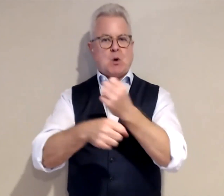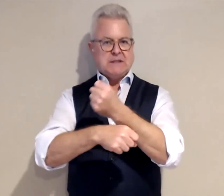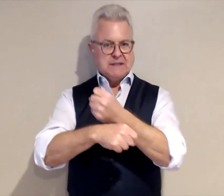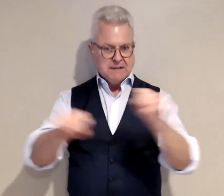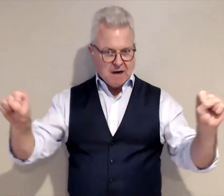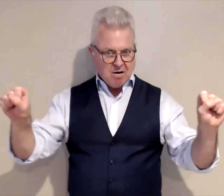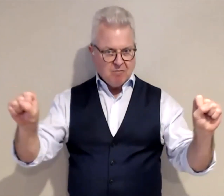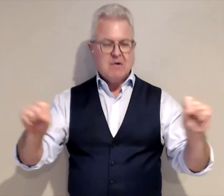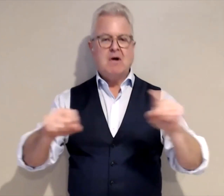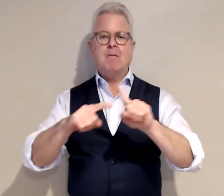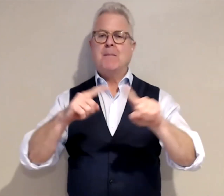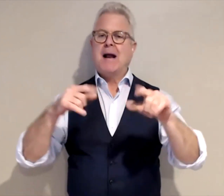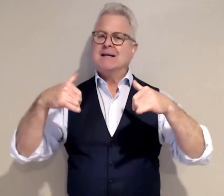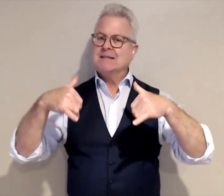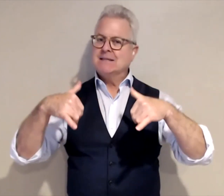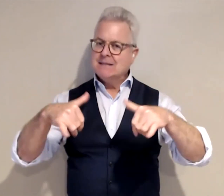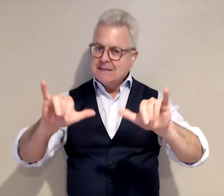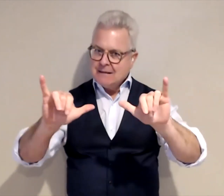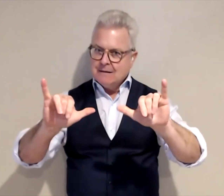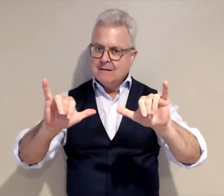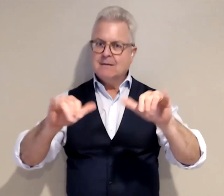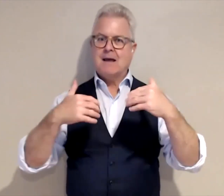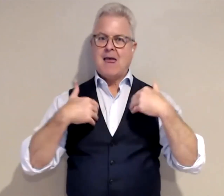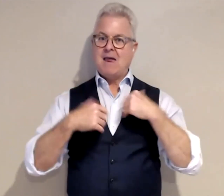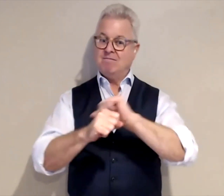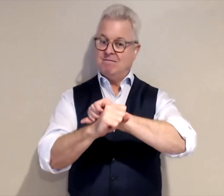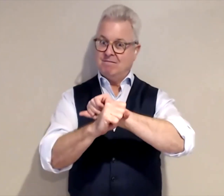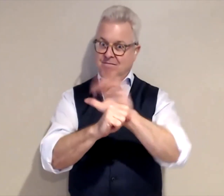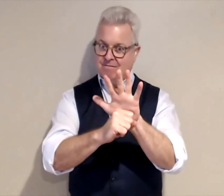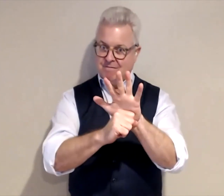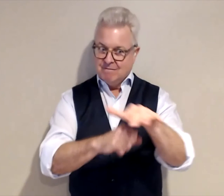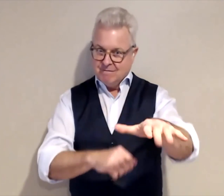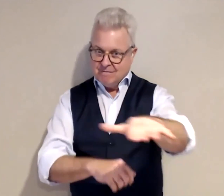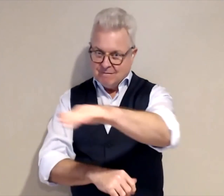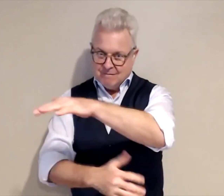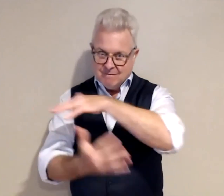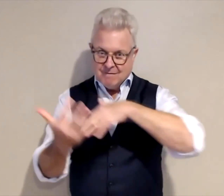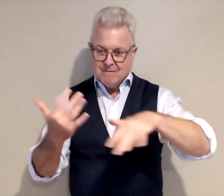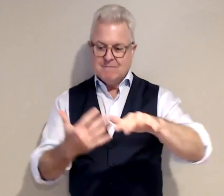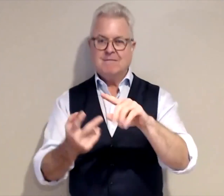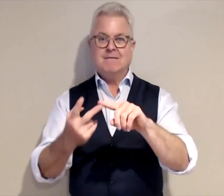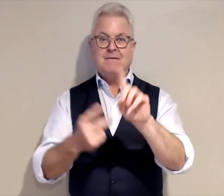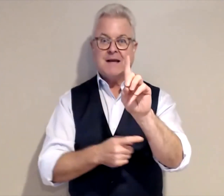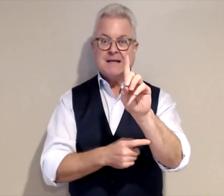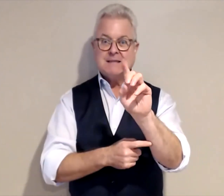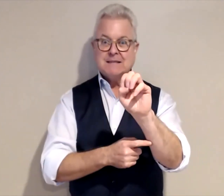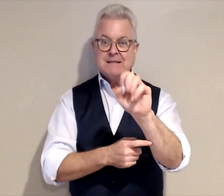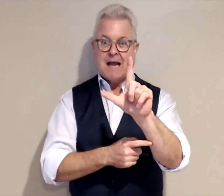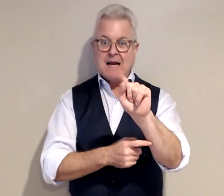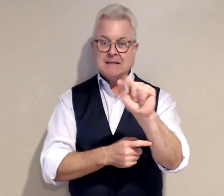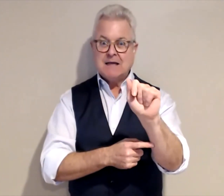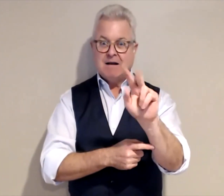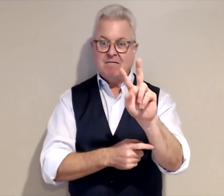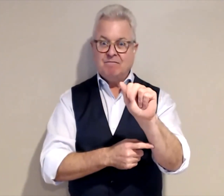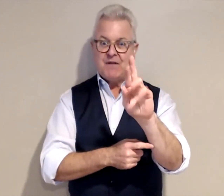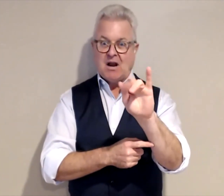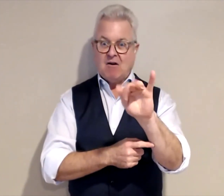year. Definitely much safer this year, but he still warns that there is COVID out there. The